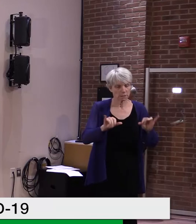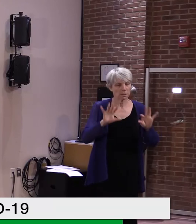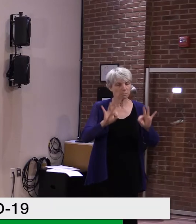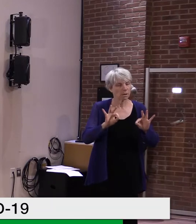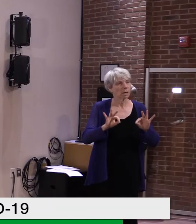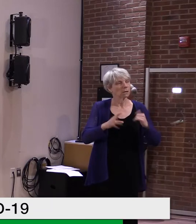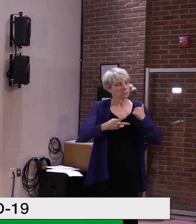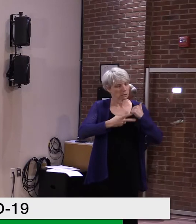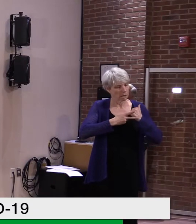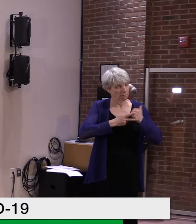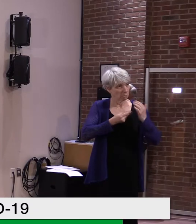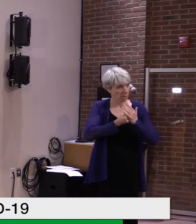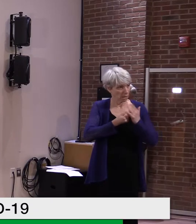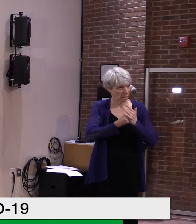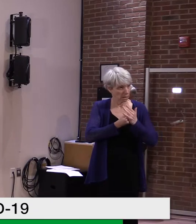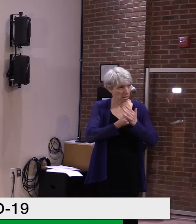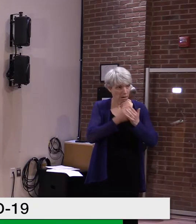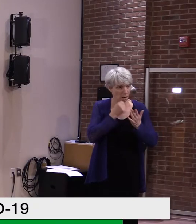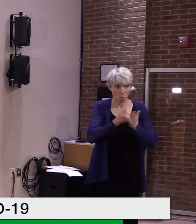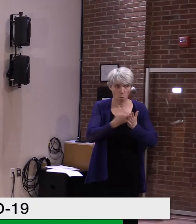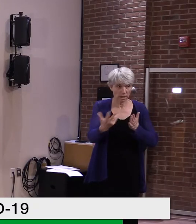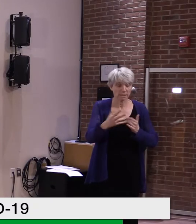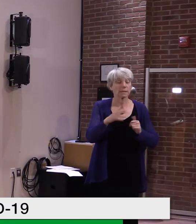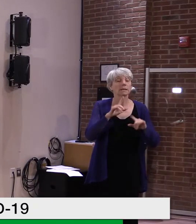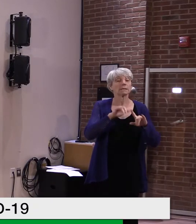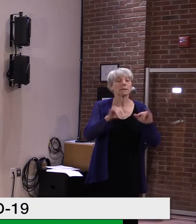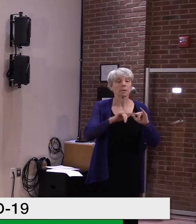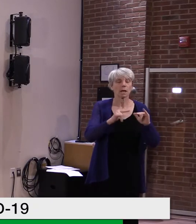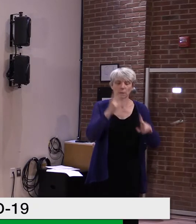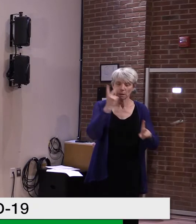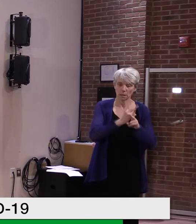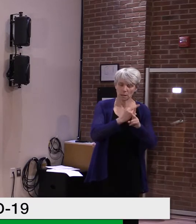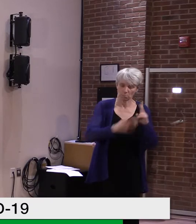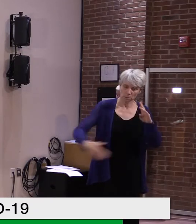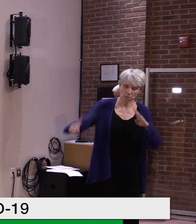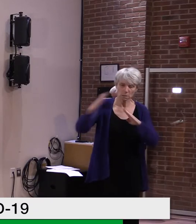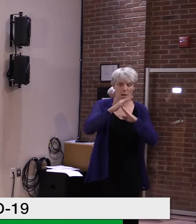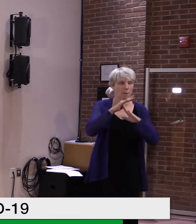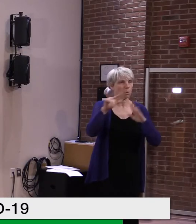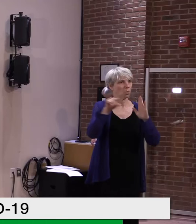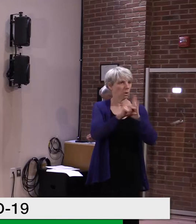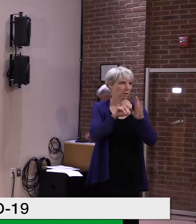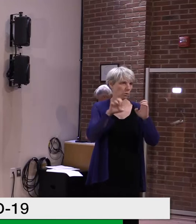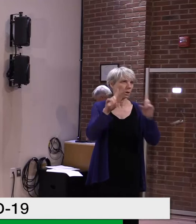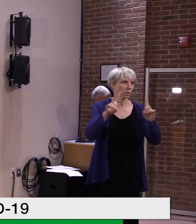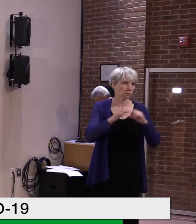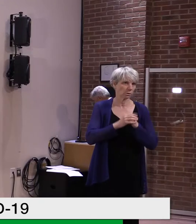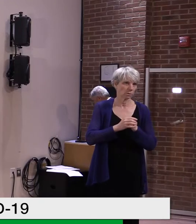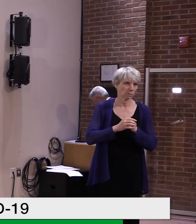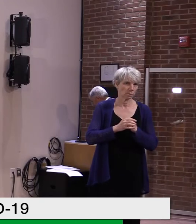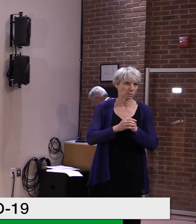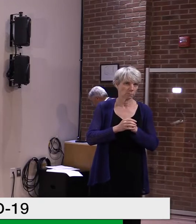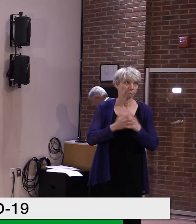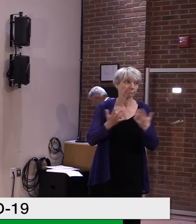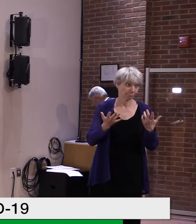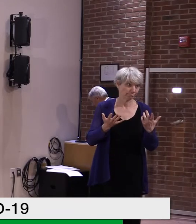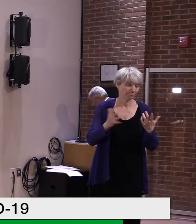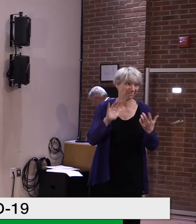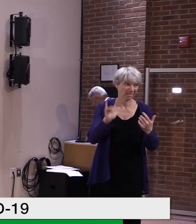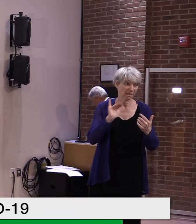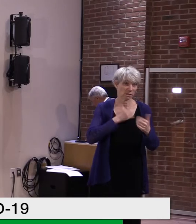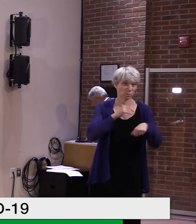while giving us the highest quality. So I think that's our charge.